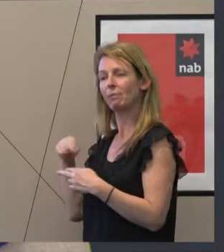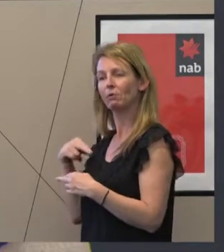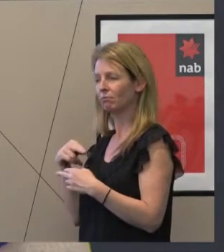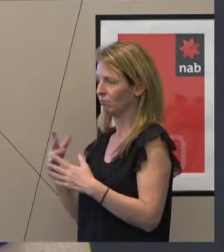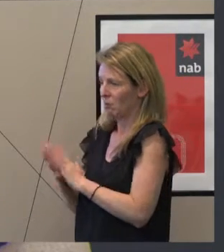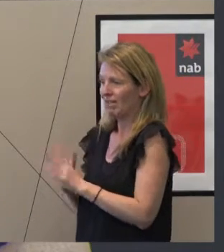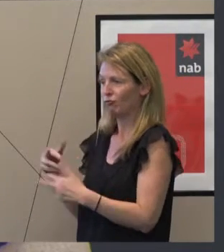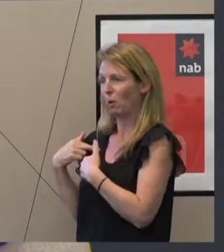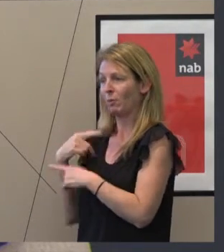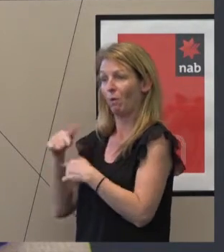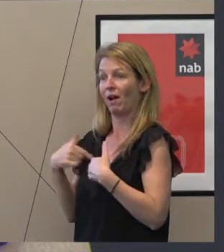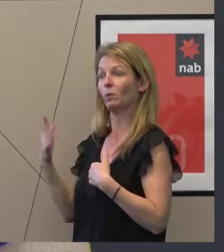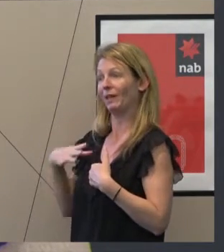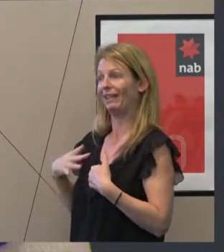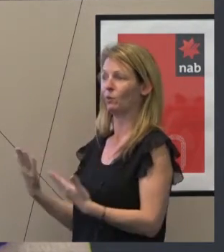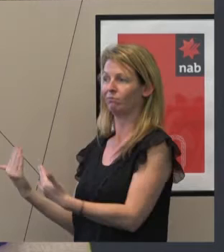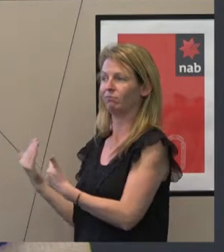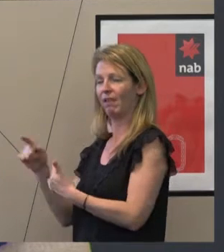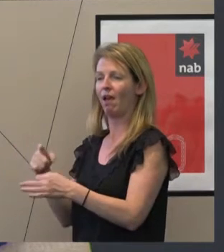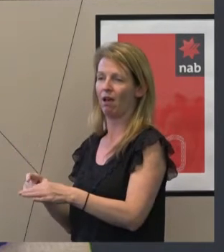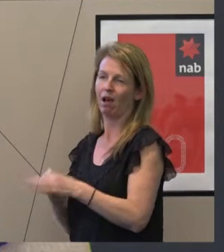researchers to respond there.